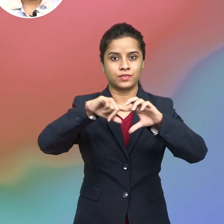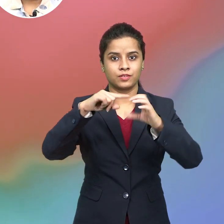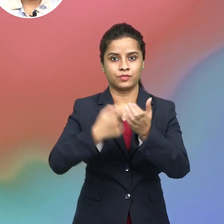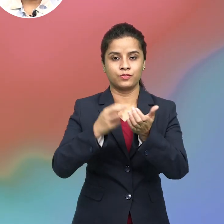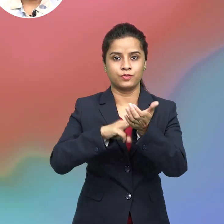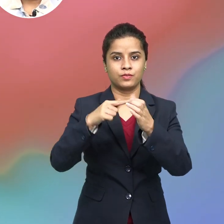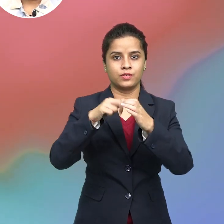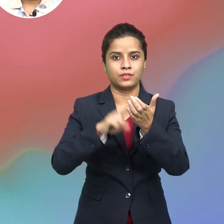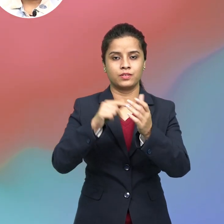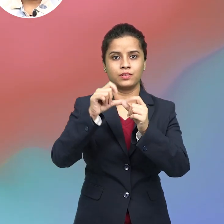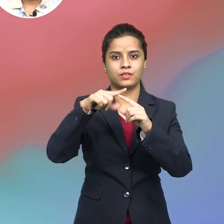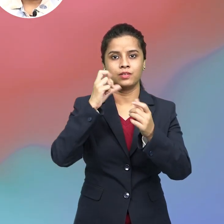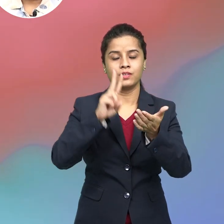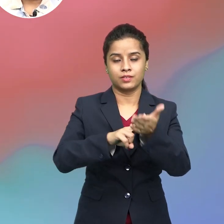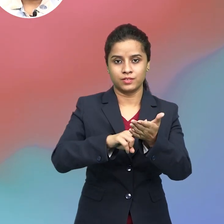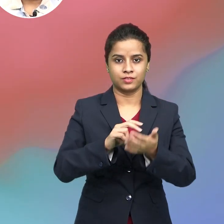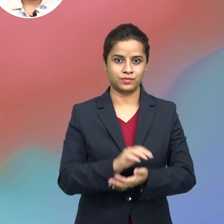fermentation,